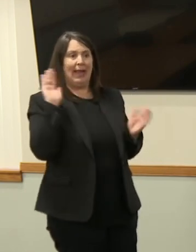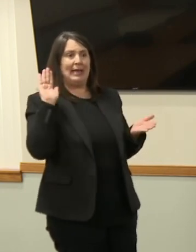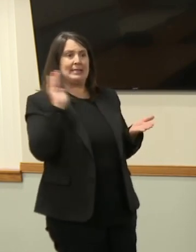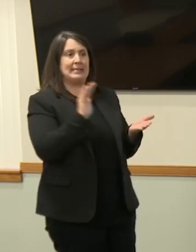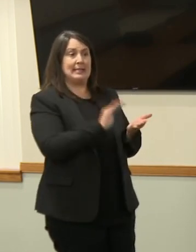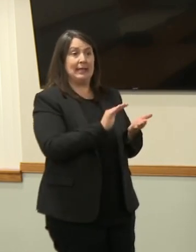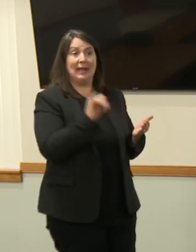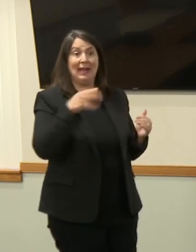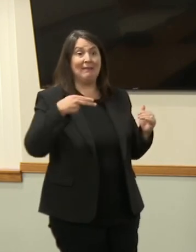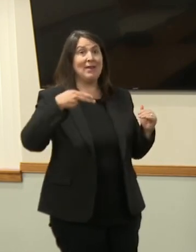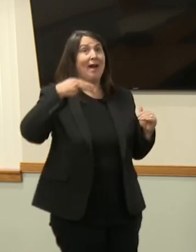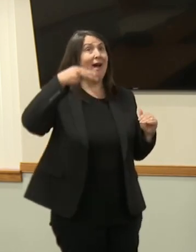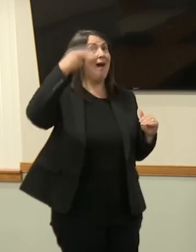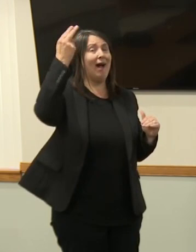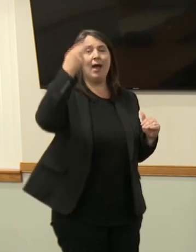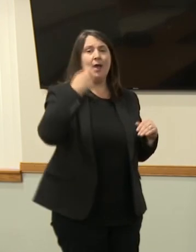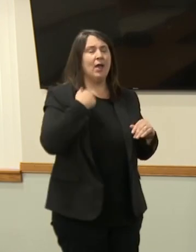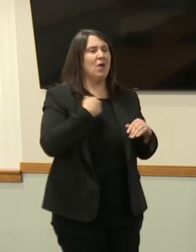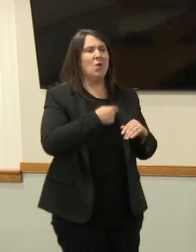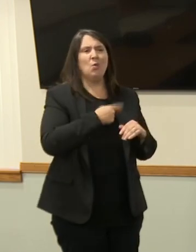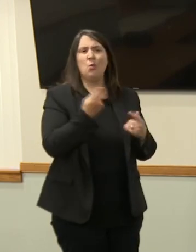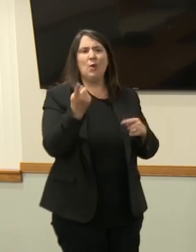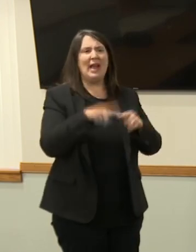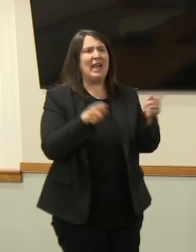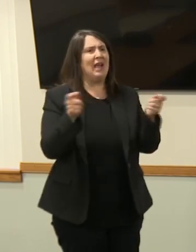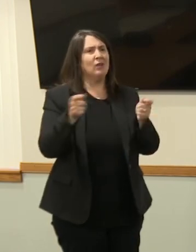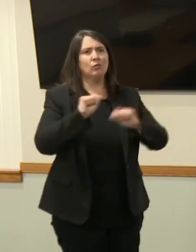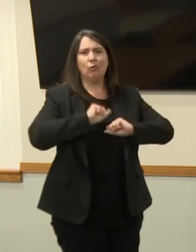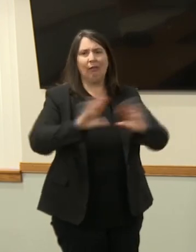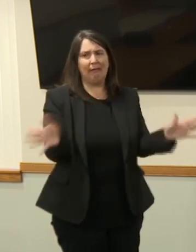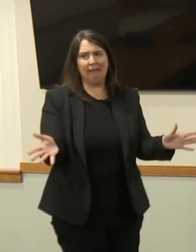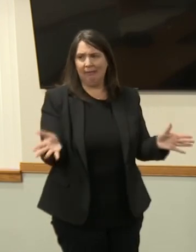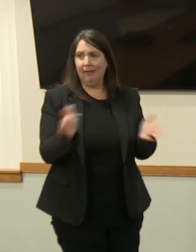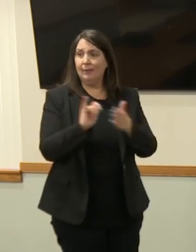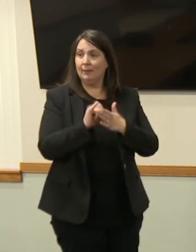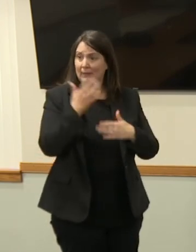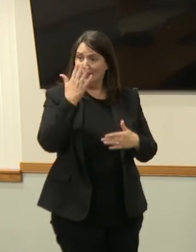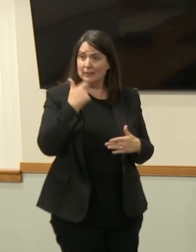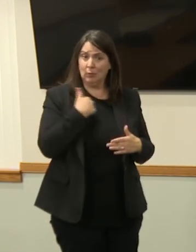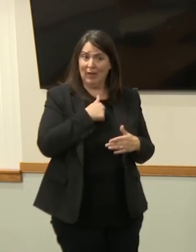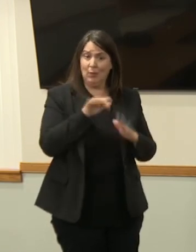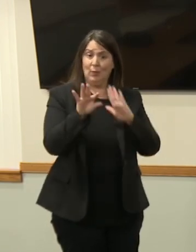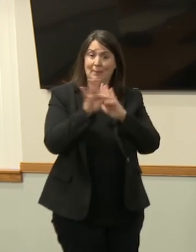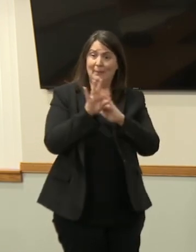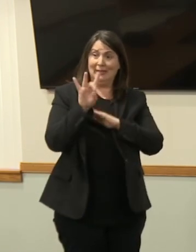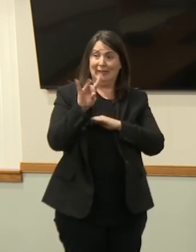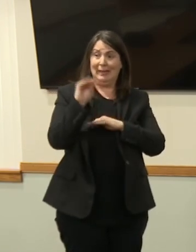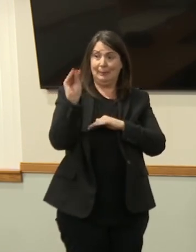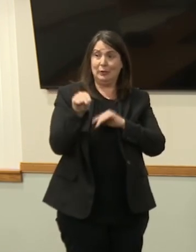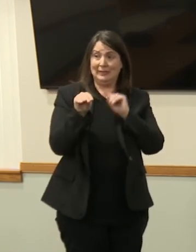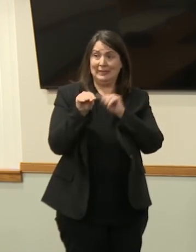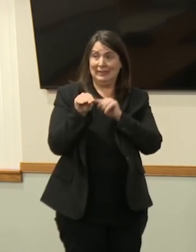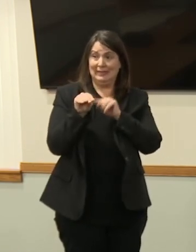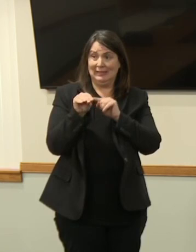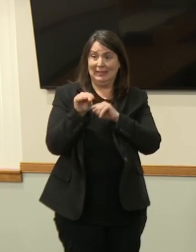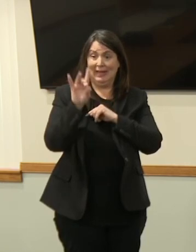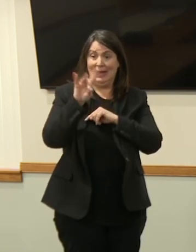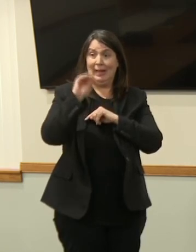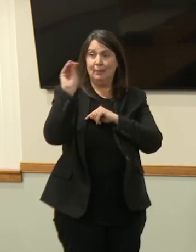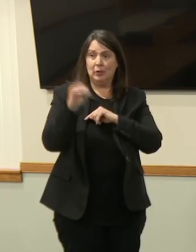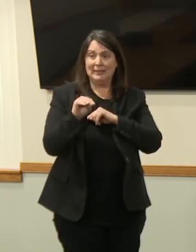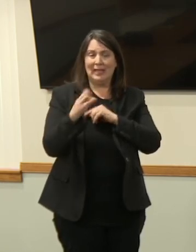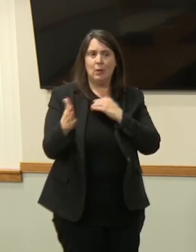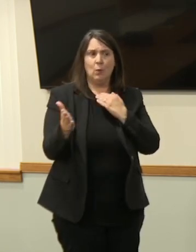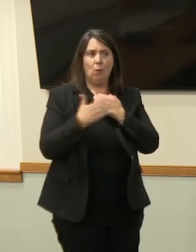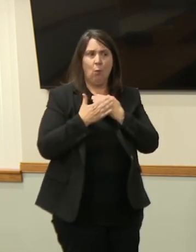sure that we set those measurements in a place that we can return from. And that's really where the 8% comes into play. That is one of our earliest triggers to